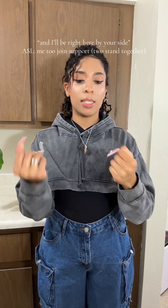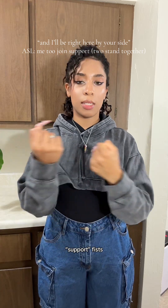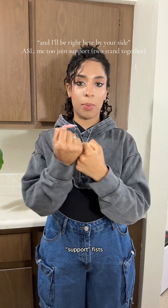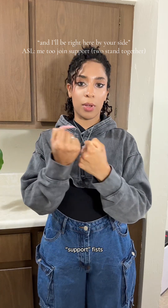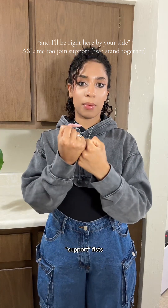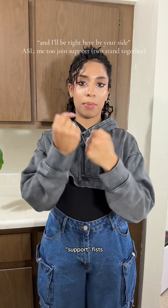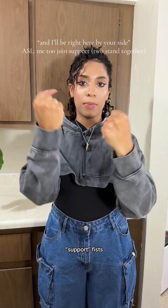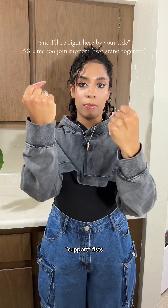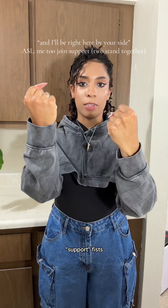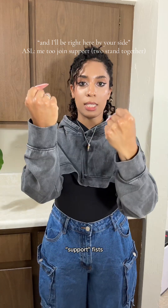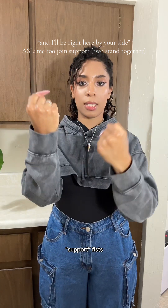support. Fifth.